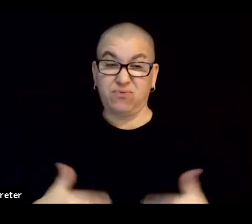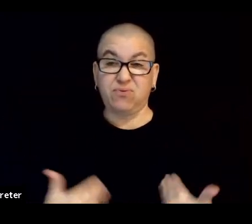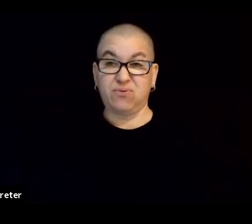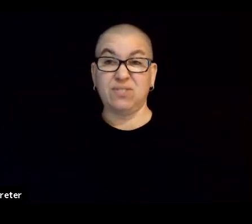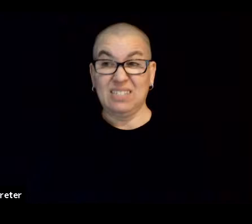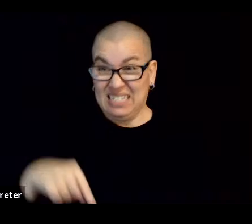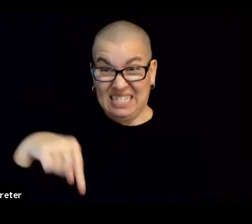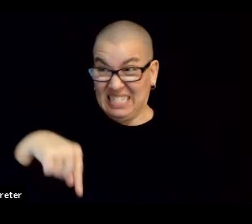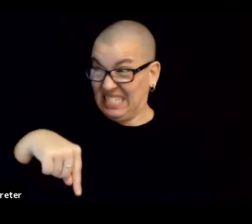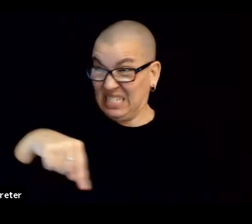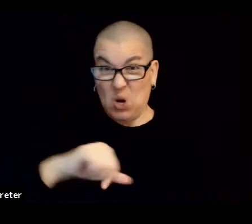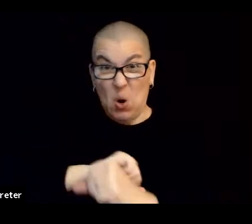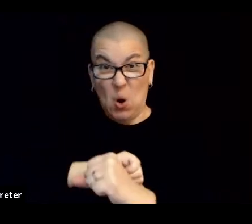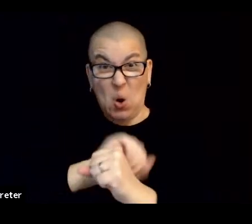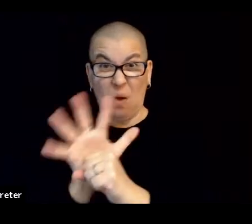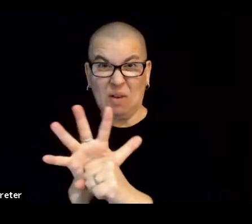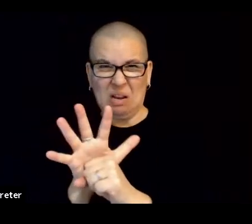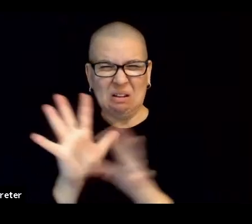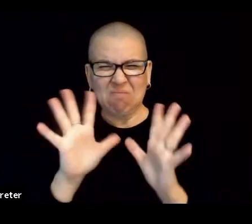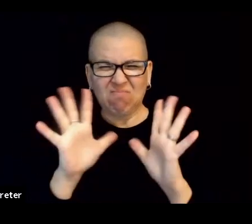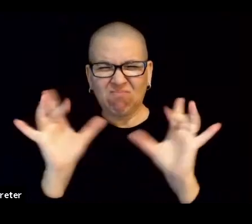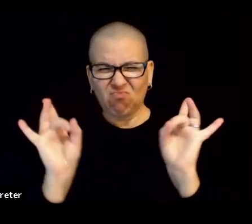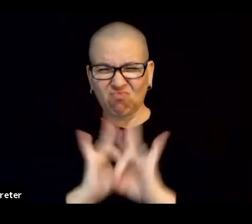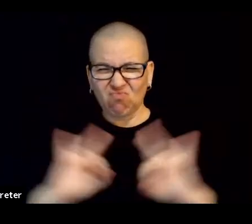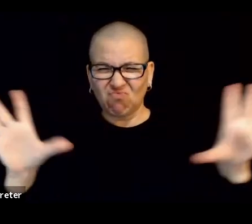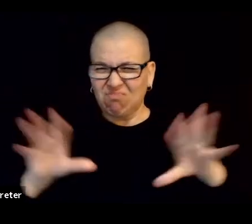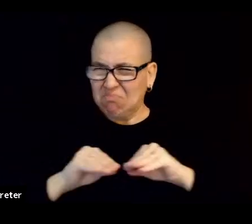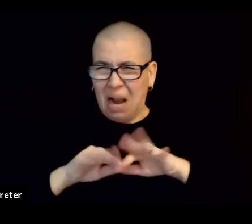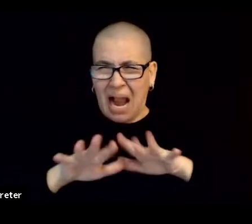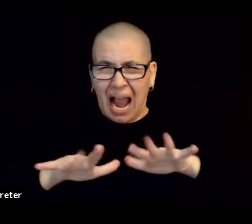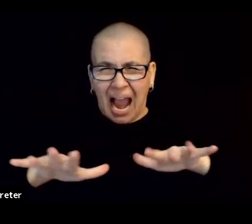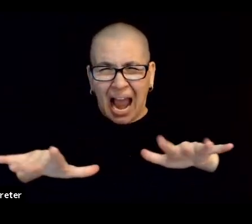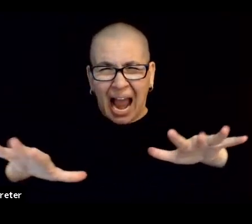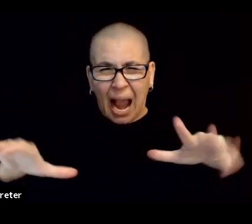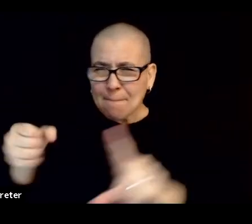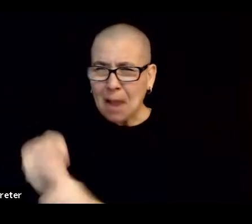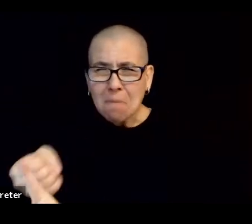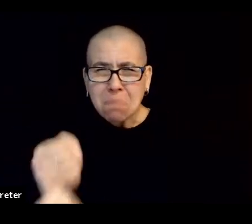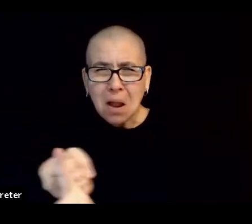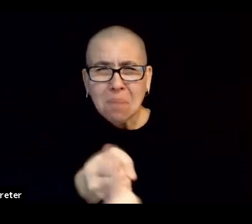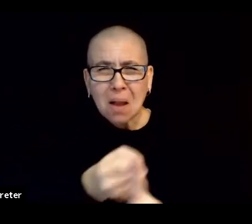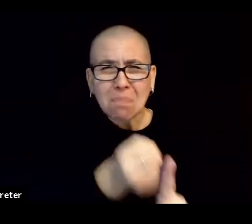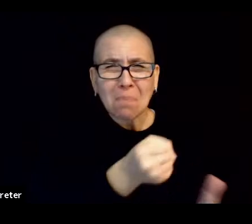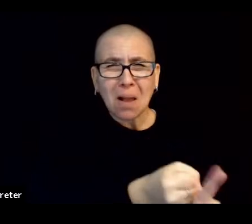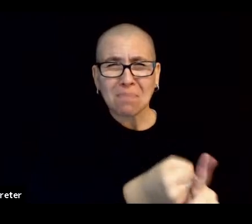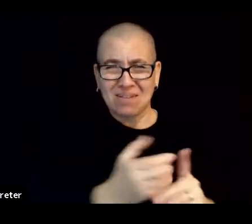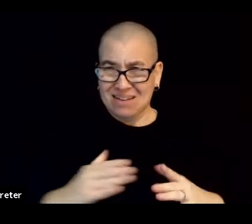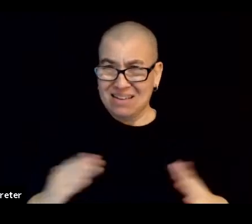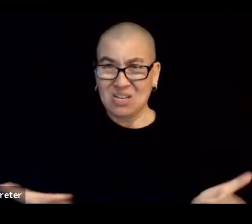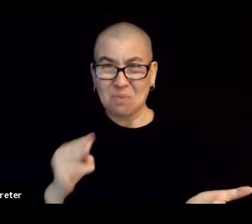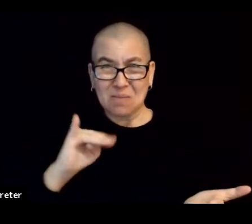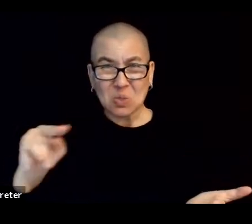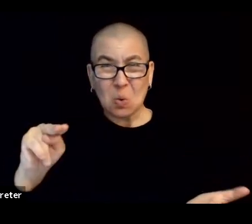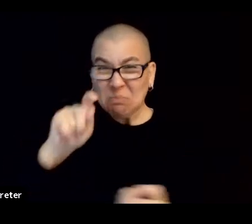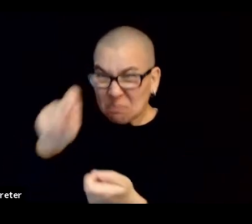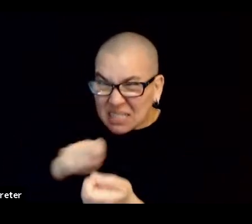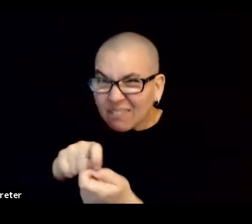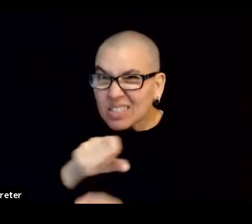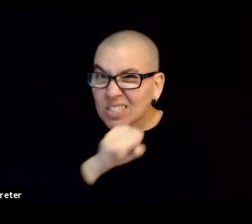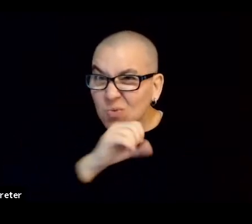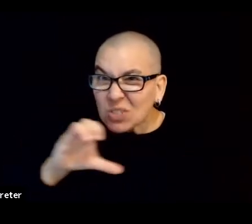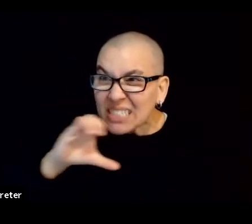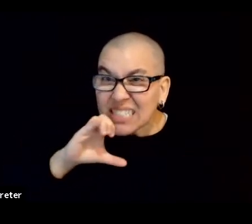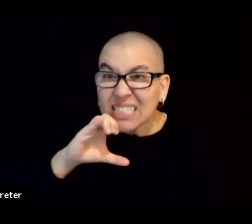our members and all older Minnesotans. According to CDC, people ages 50 to 64 with COVID are 4 times